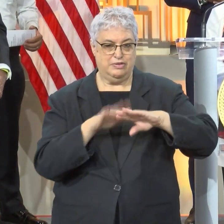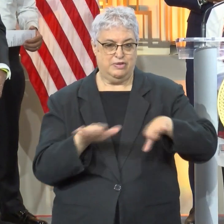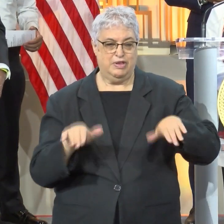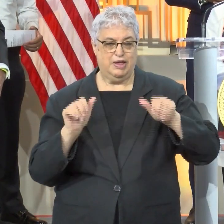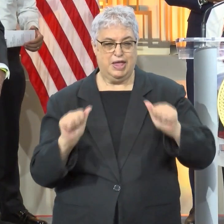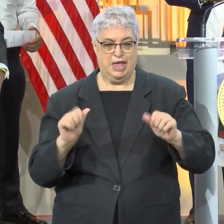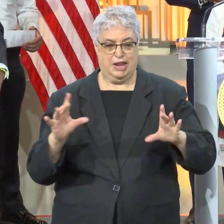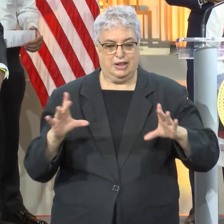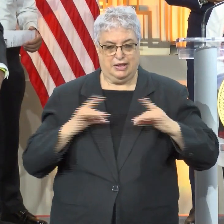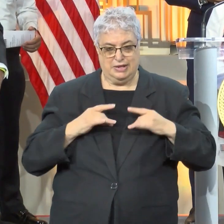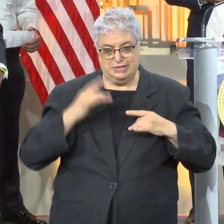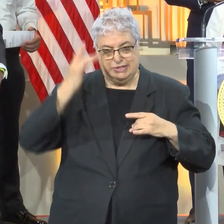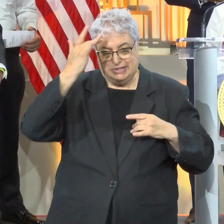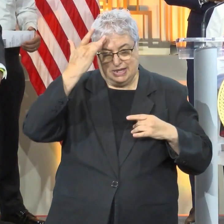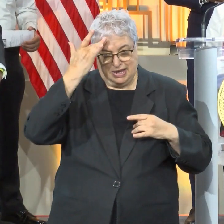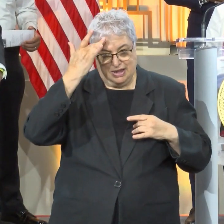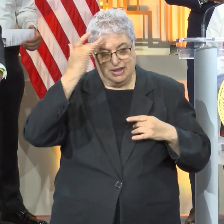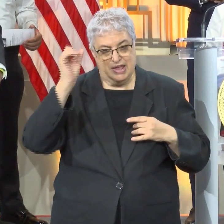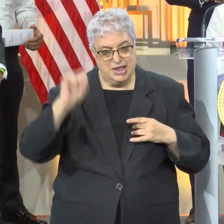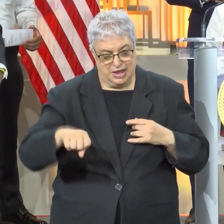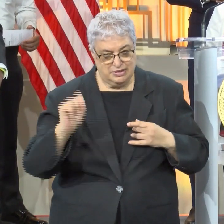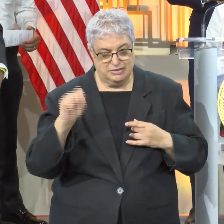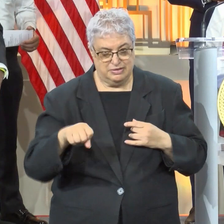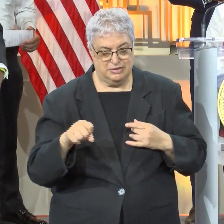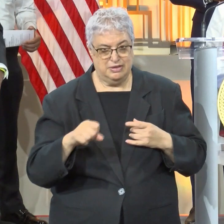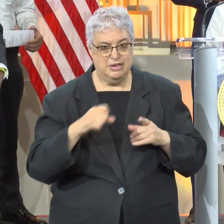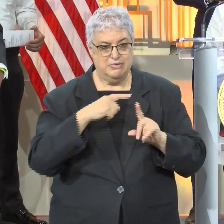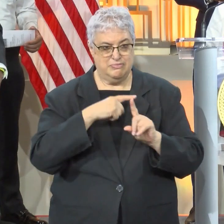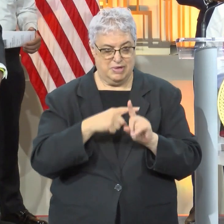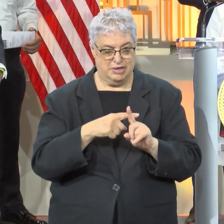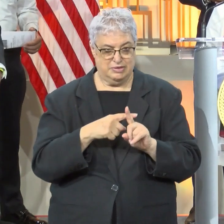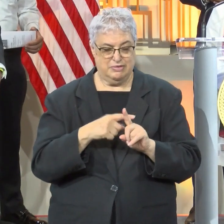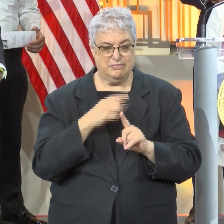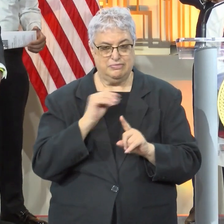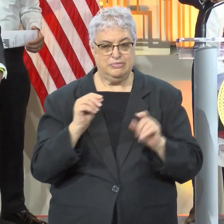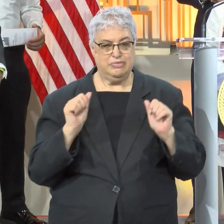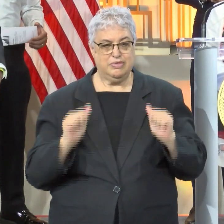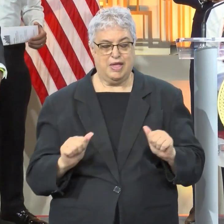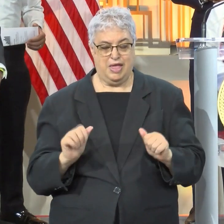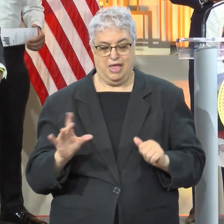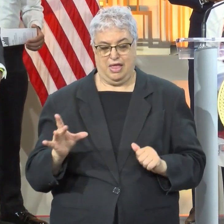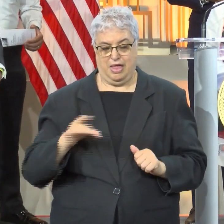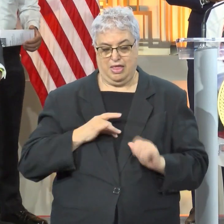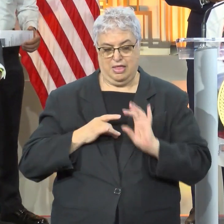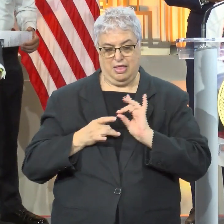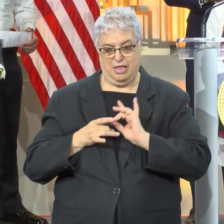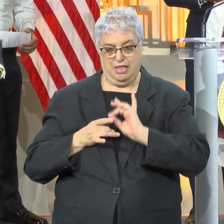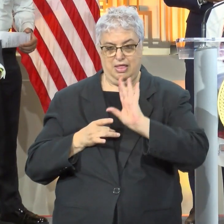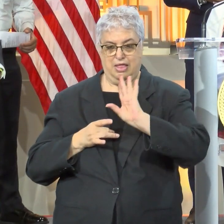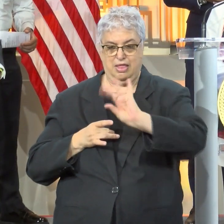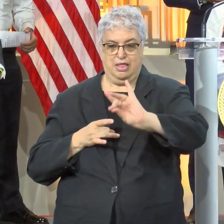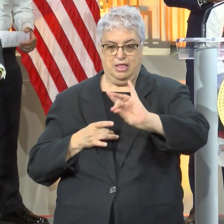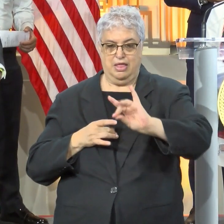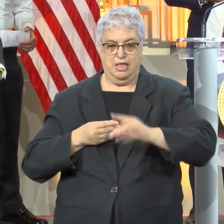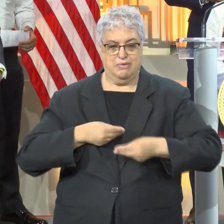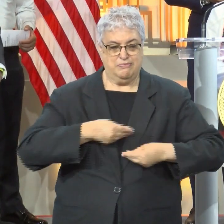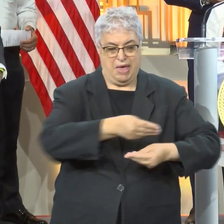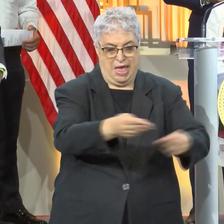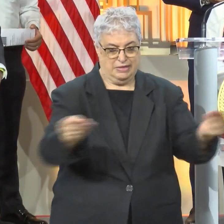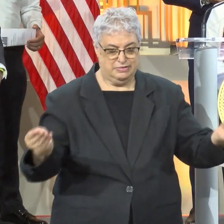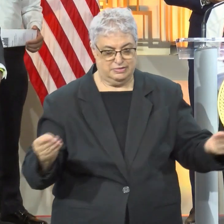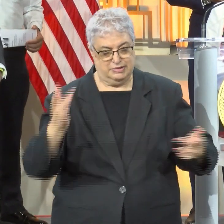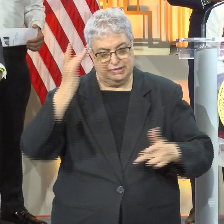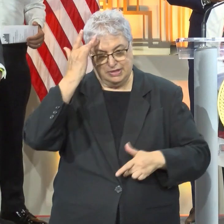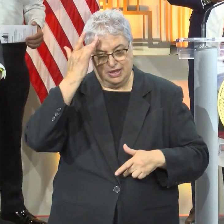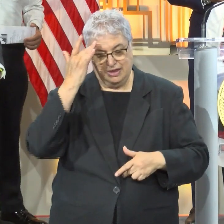can become infected or positive, and they can transmit. The main thing that we need to do is to